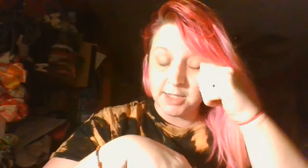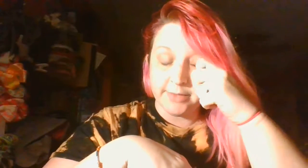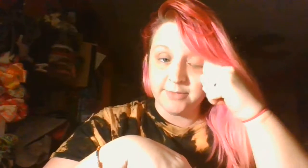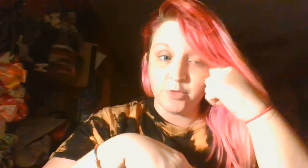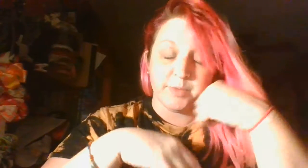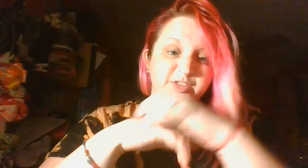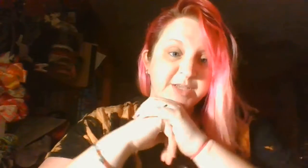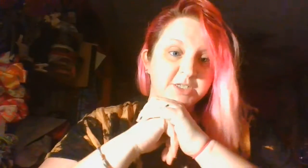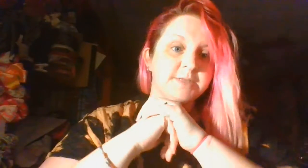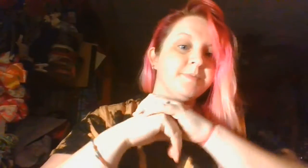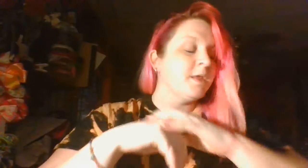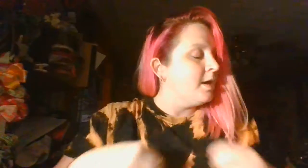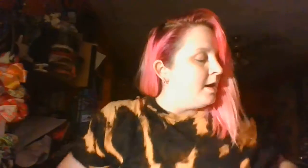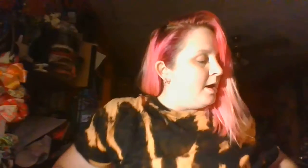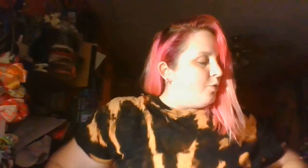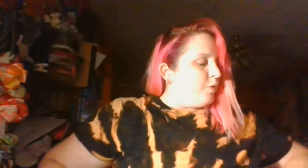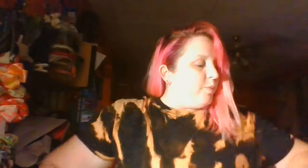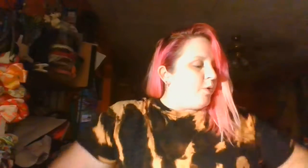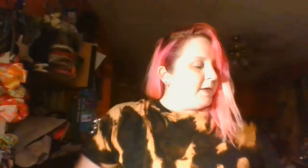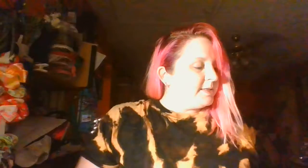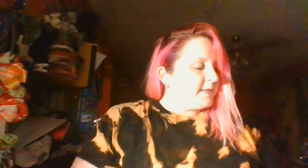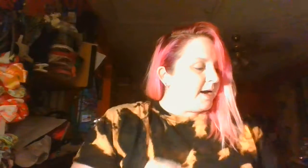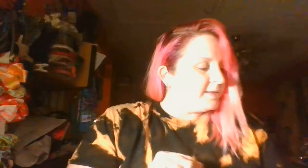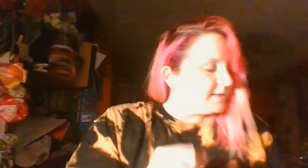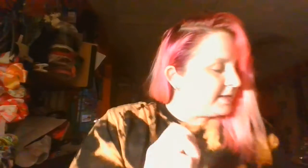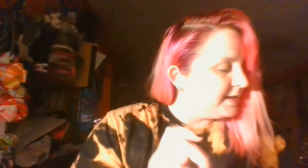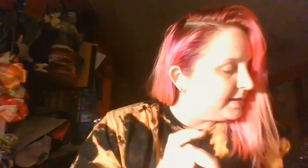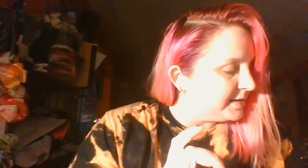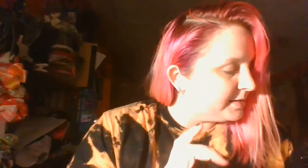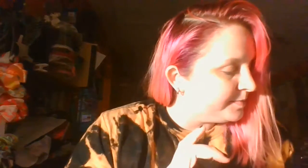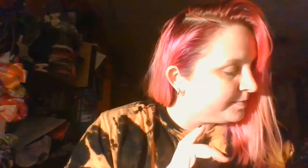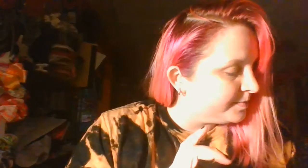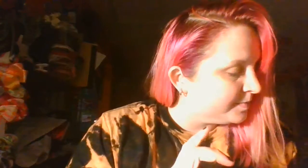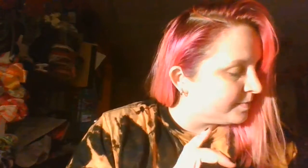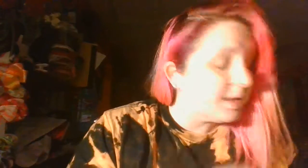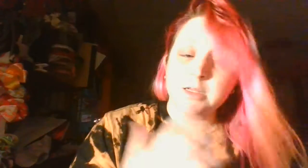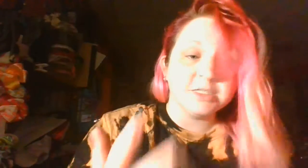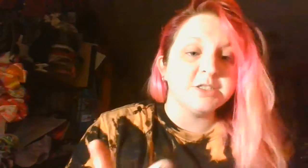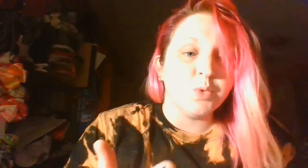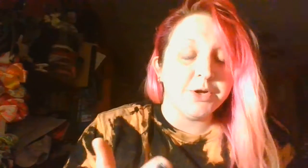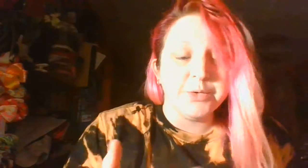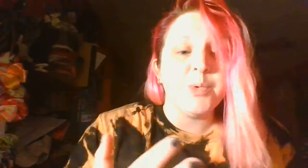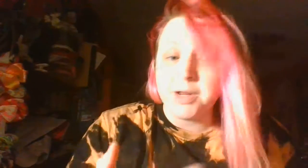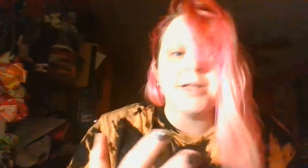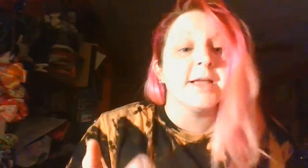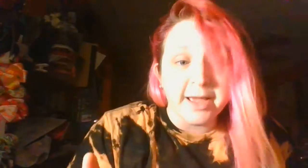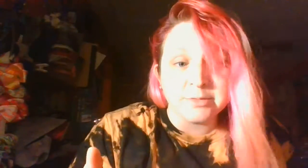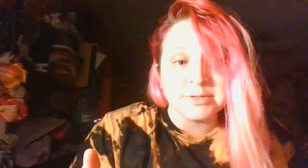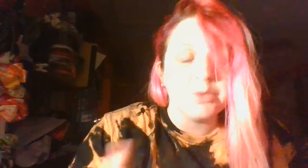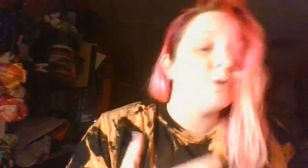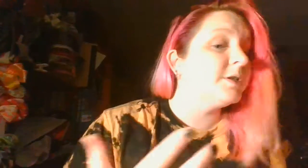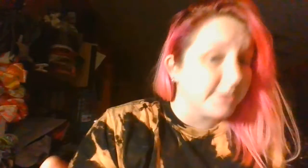of informative speeches. Reporting styles this is just where you're reporting an account or a